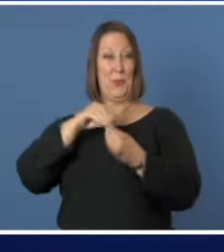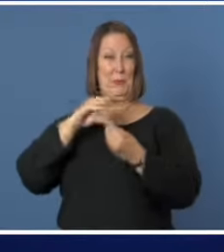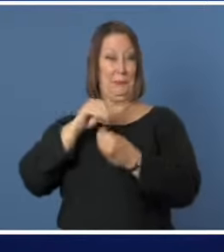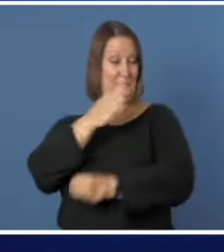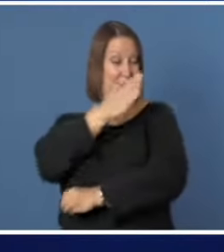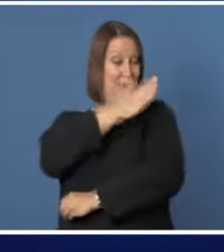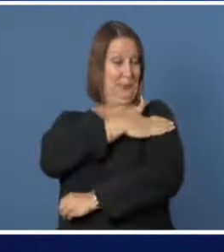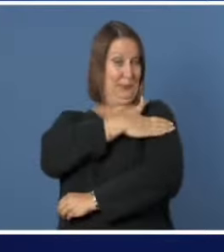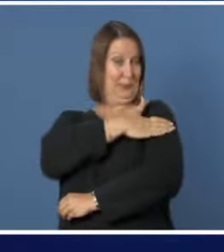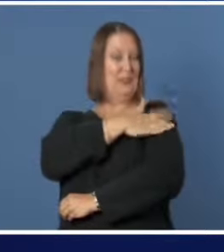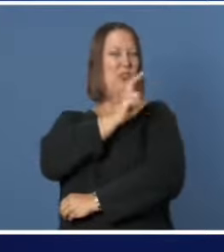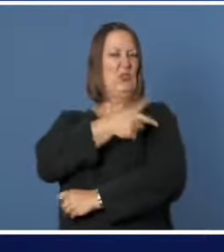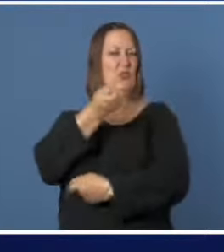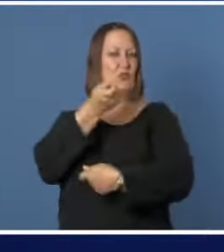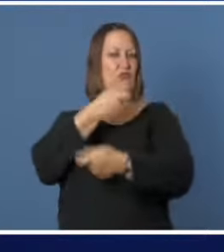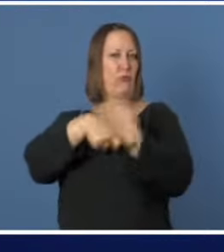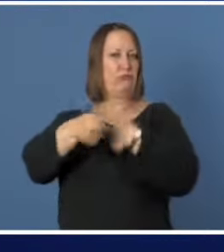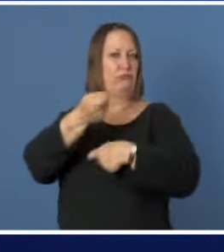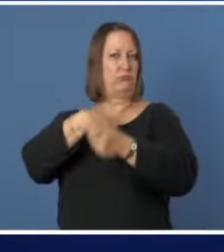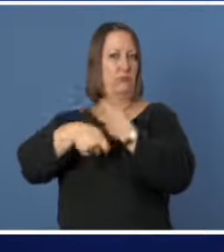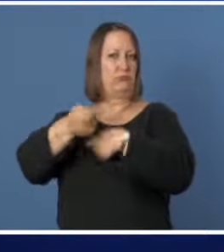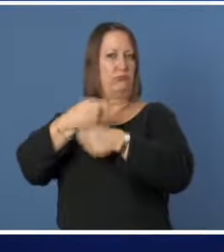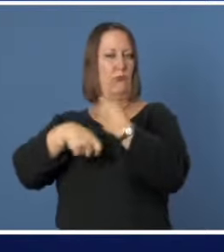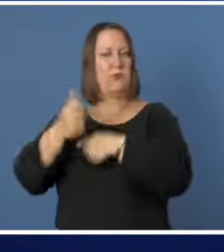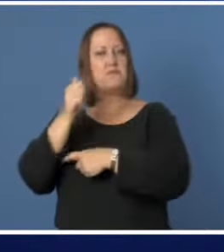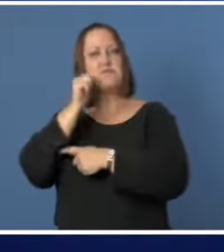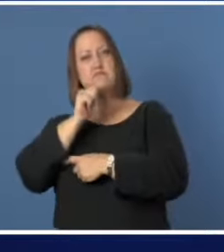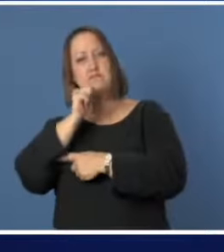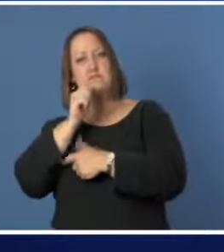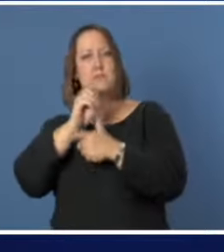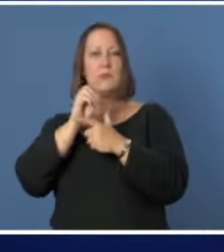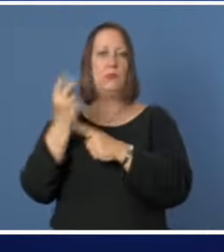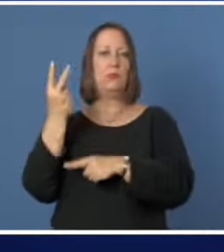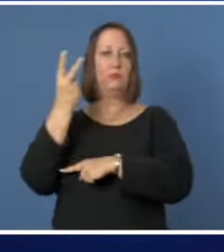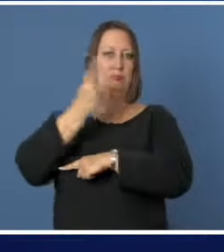Change the bandage every day or every other day.